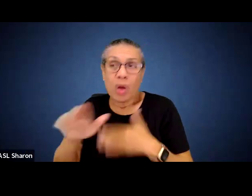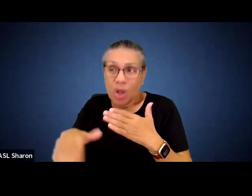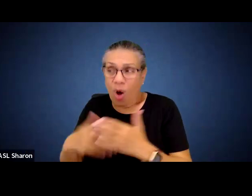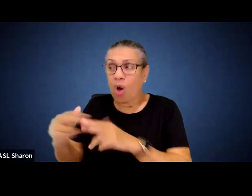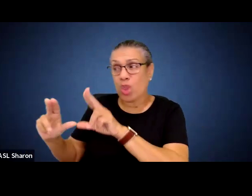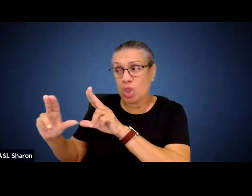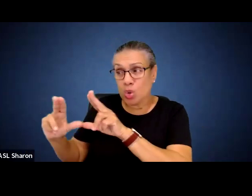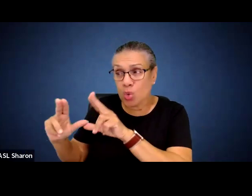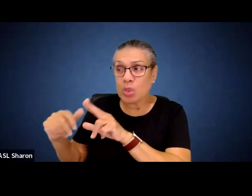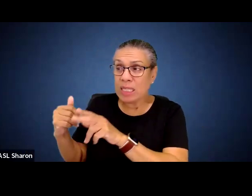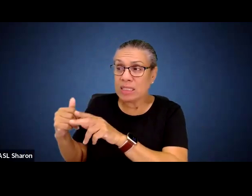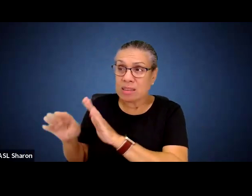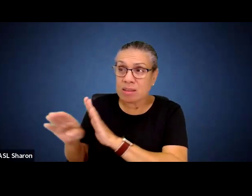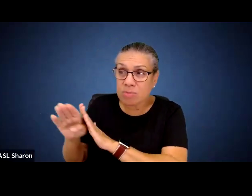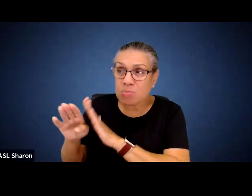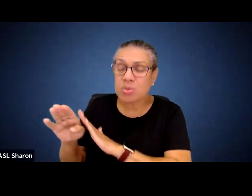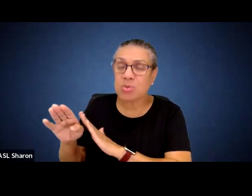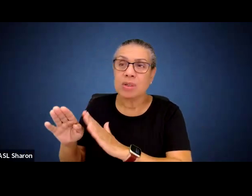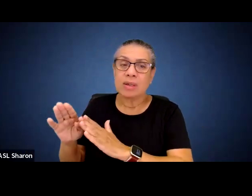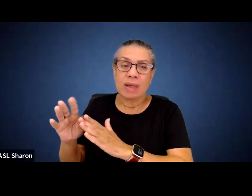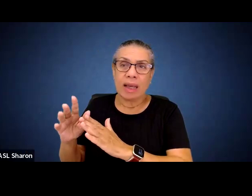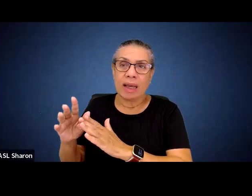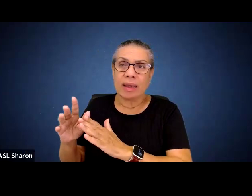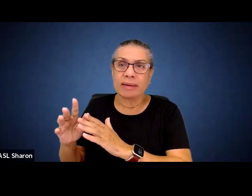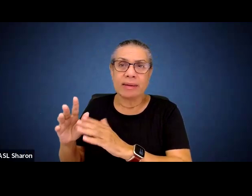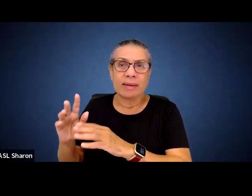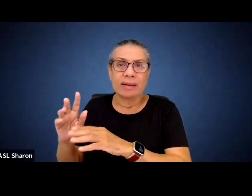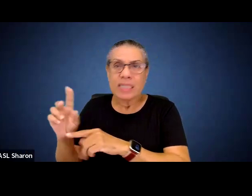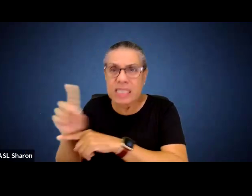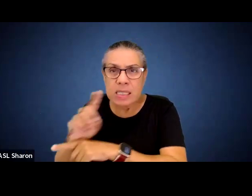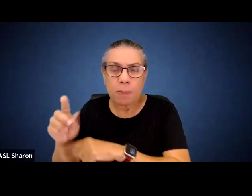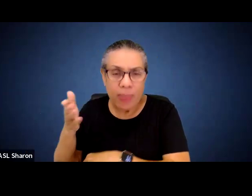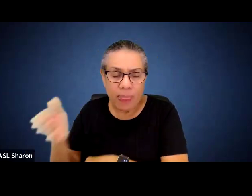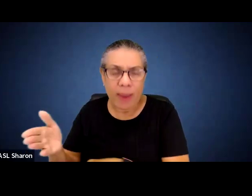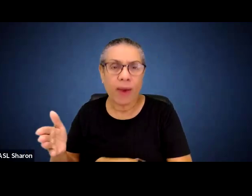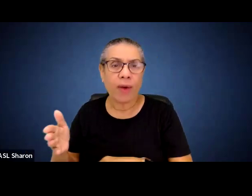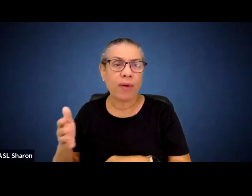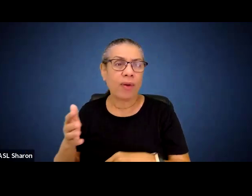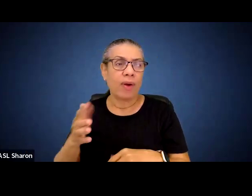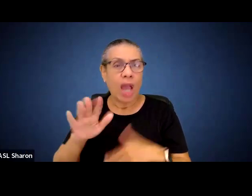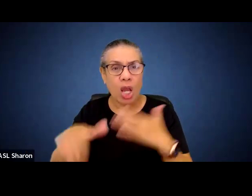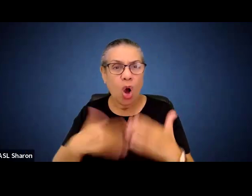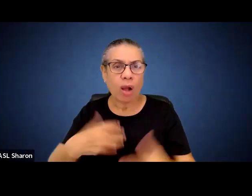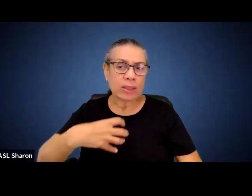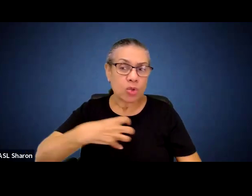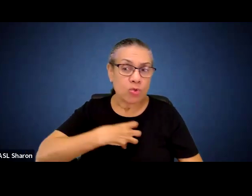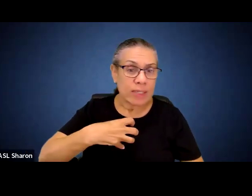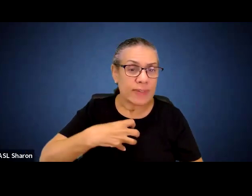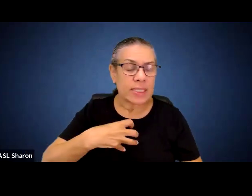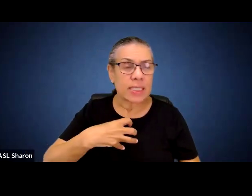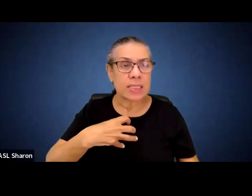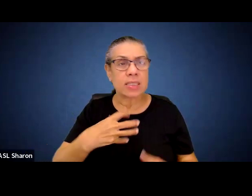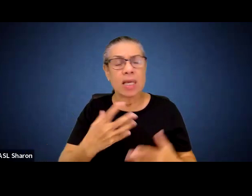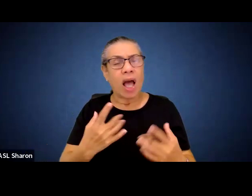union progressive disciplinary action or whatever it is, and all these grievances,